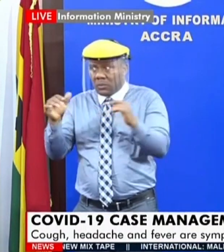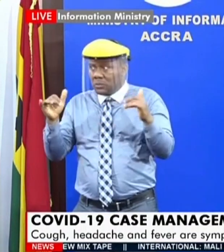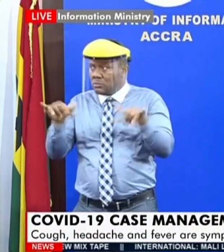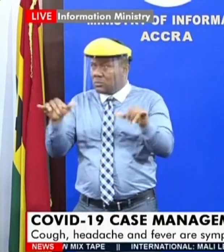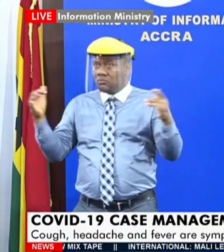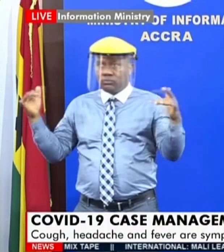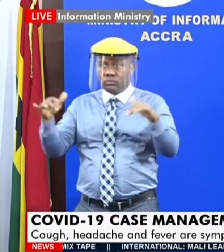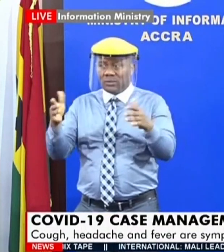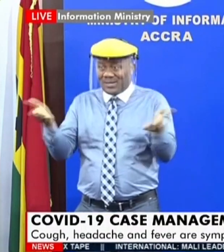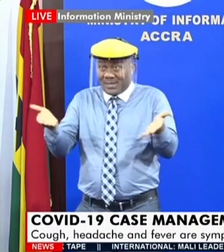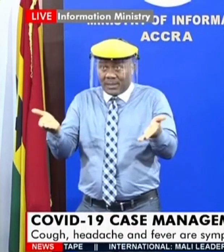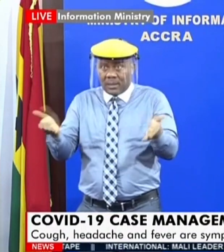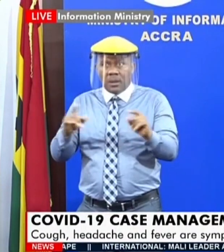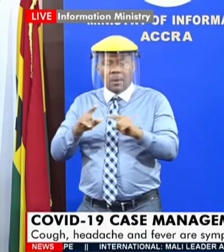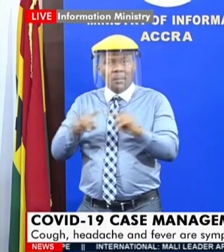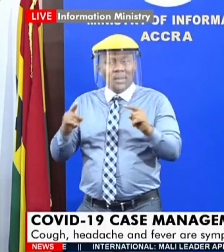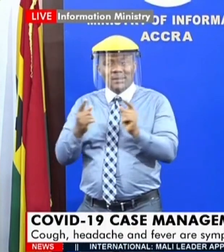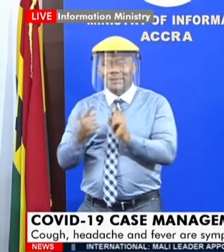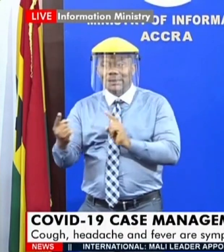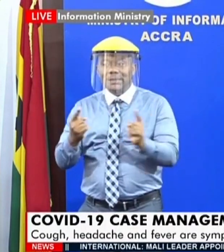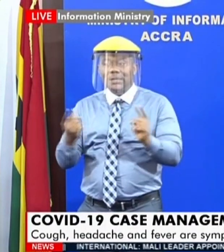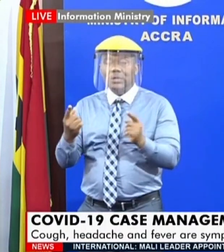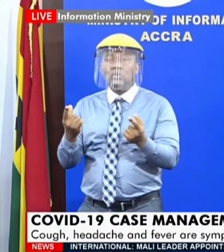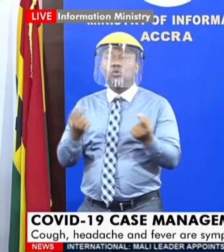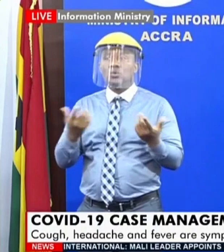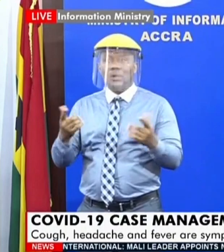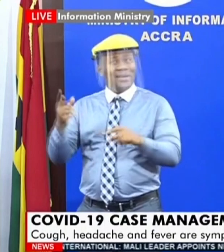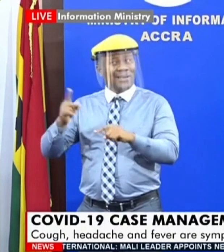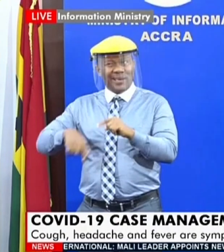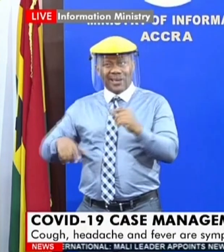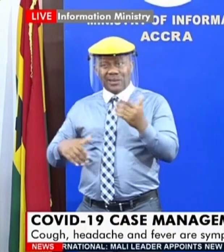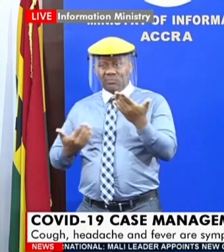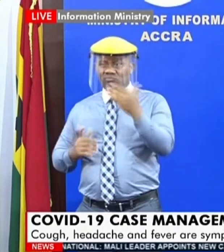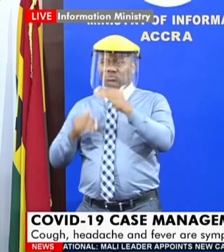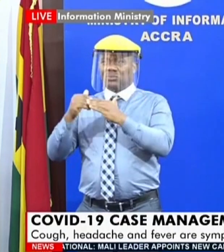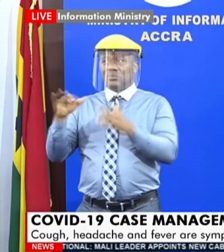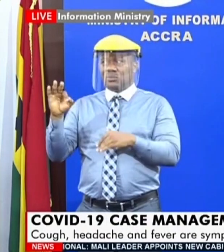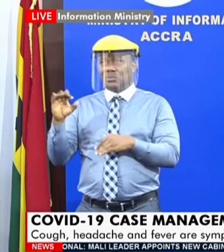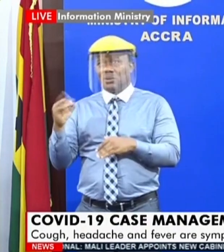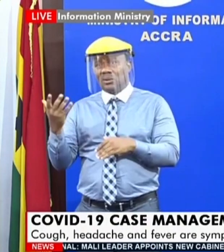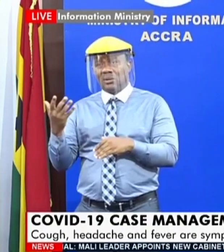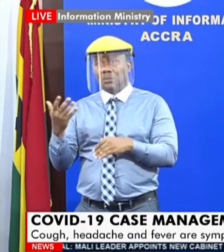here. Now, while observing social distancing, you can accommodate about